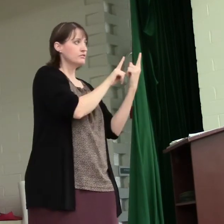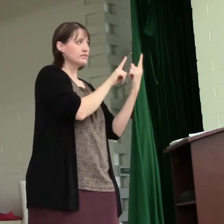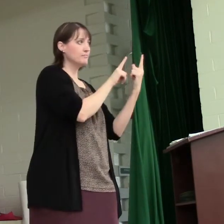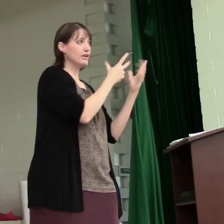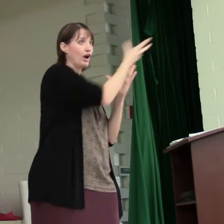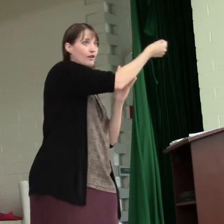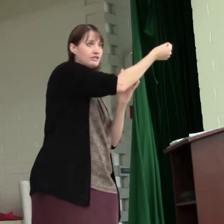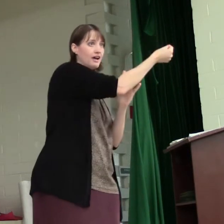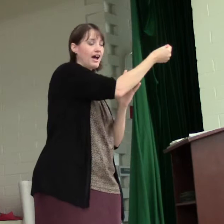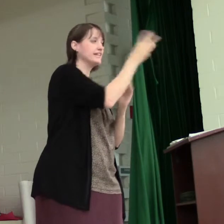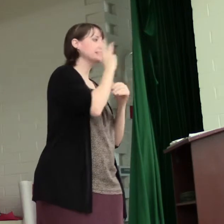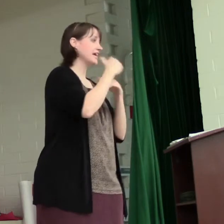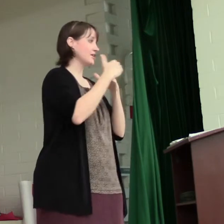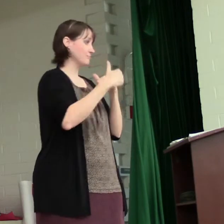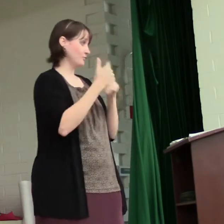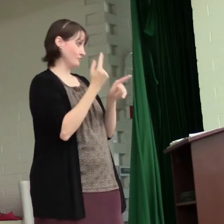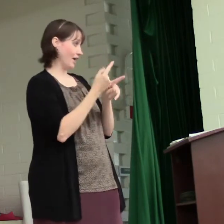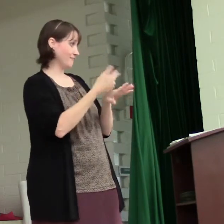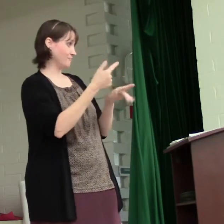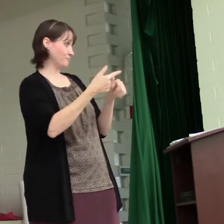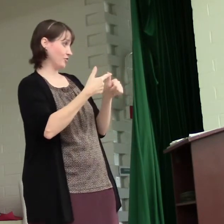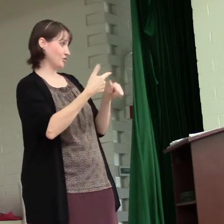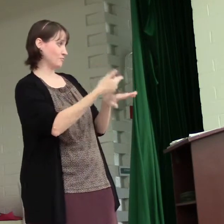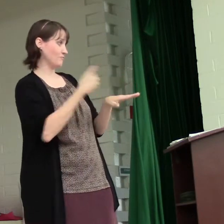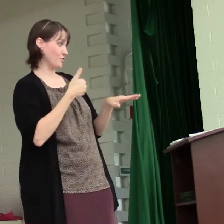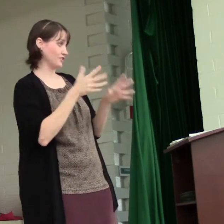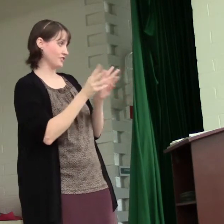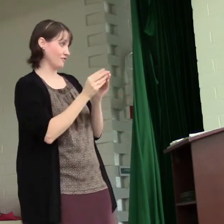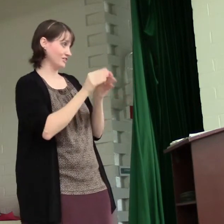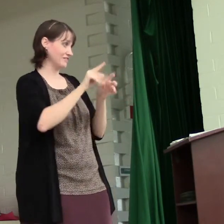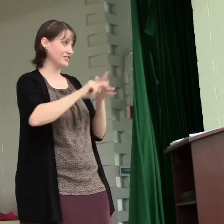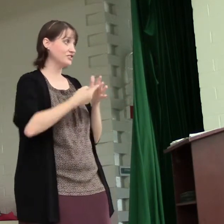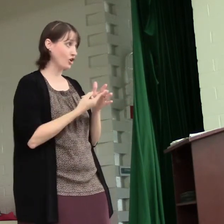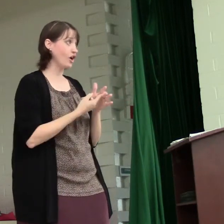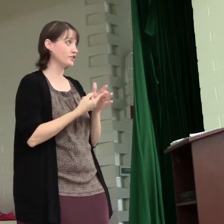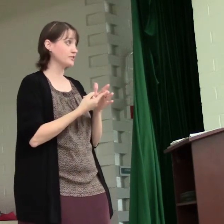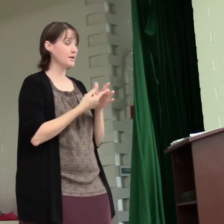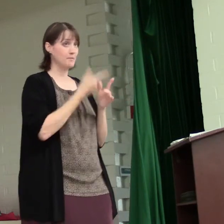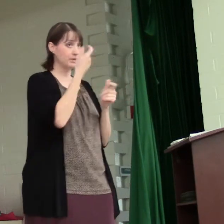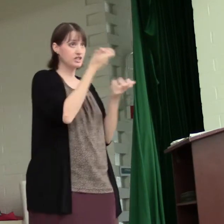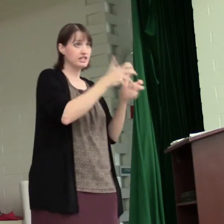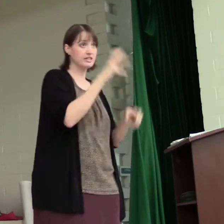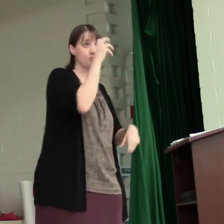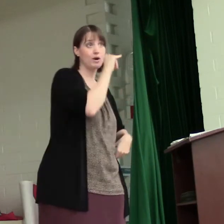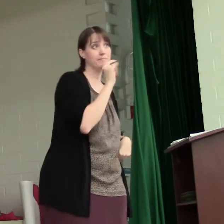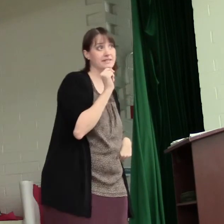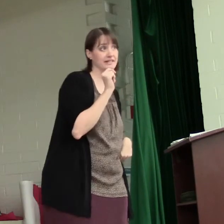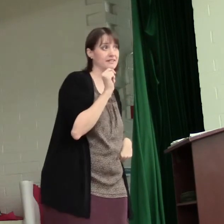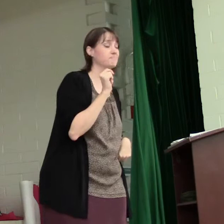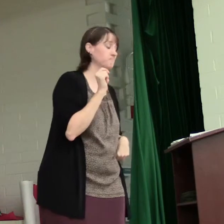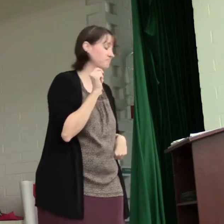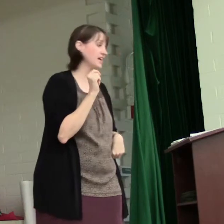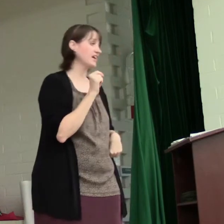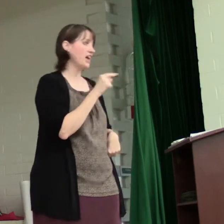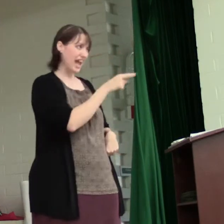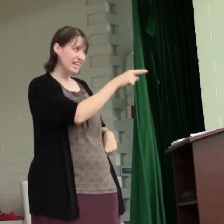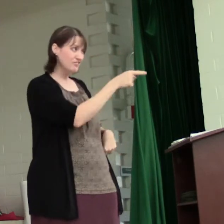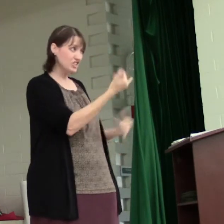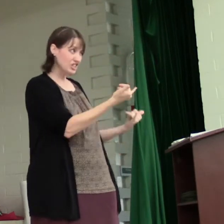to meet her outside and to take communion, right? First, before service even starts, because she doesn't want to miss it. Okay. And even she